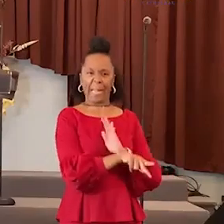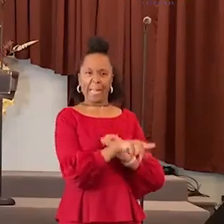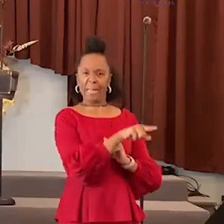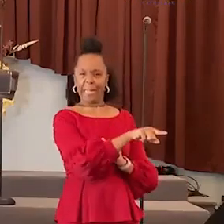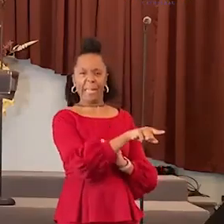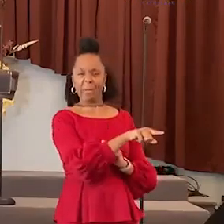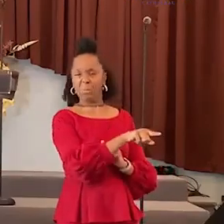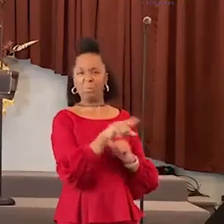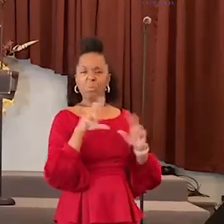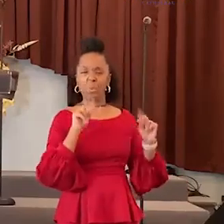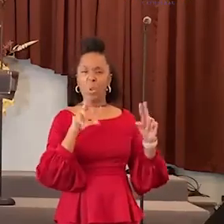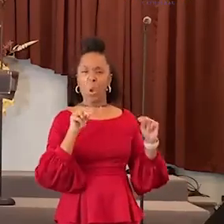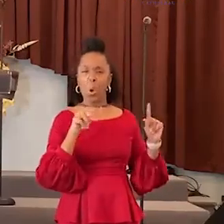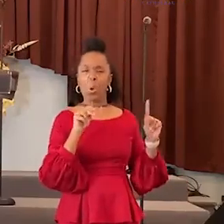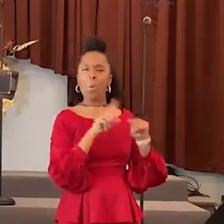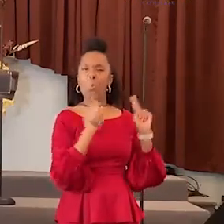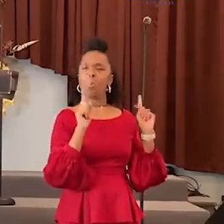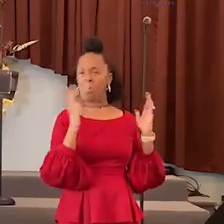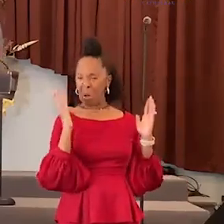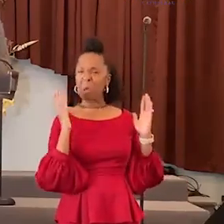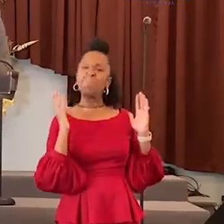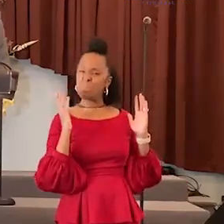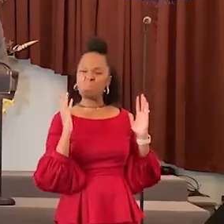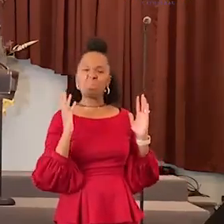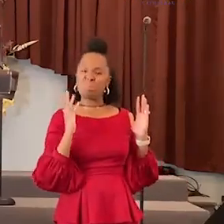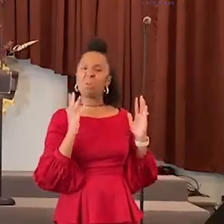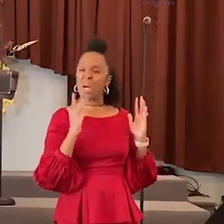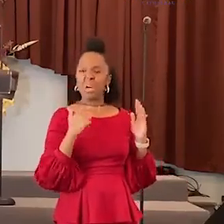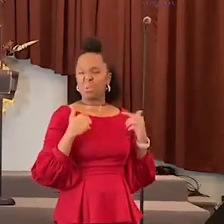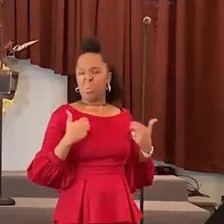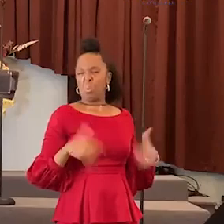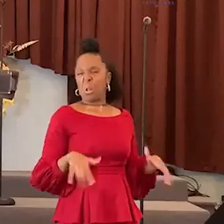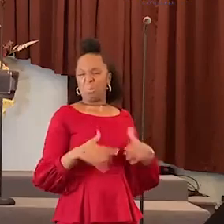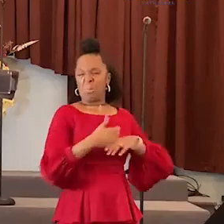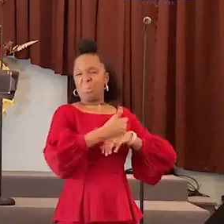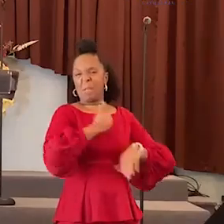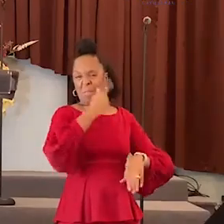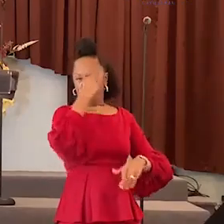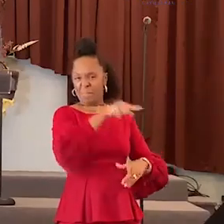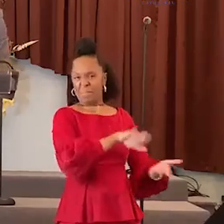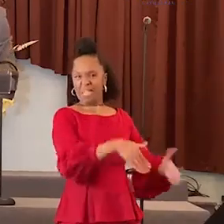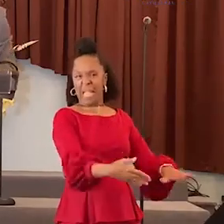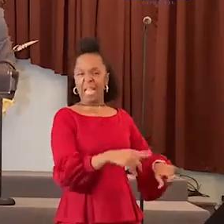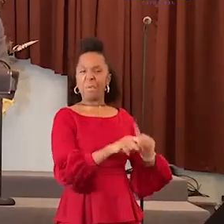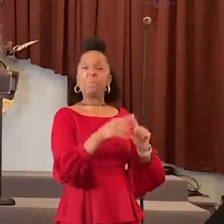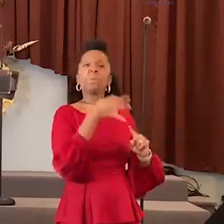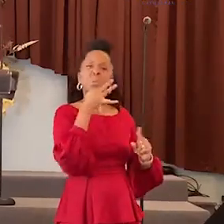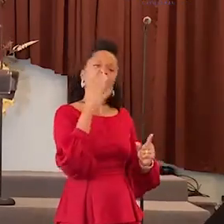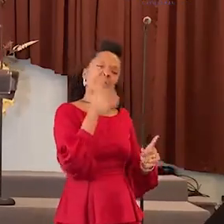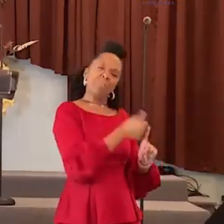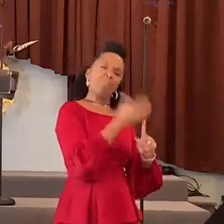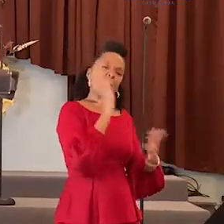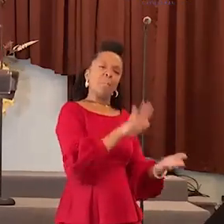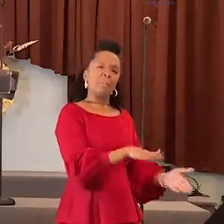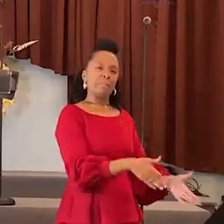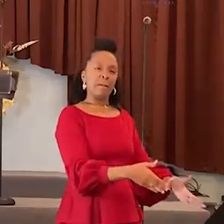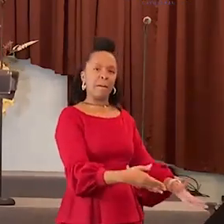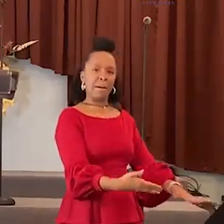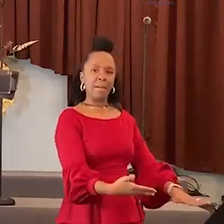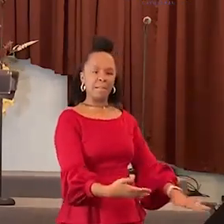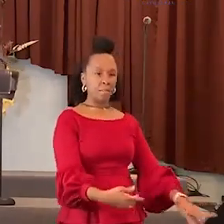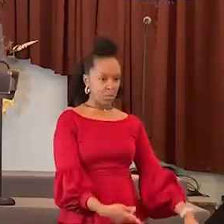hands, but at least they left him within inches of his life. He's now, like I like to call him, my